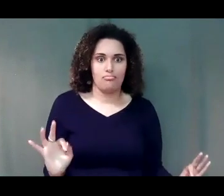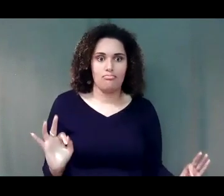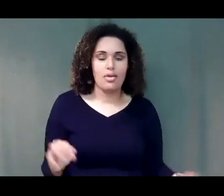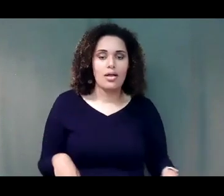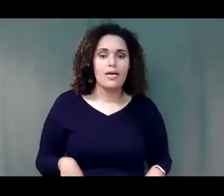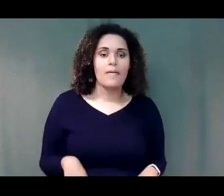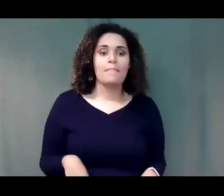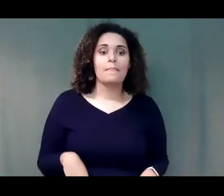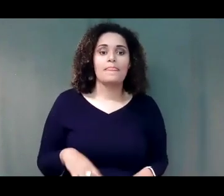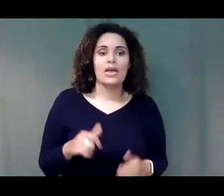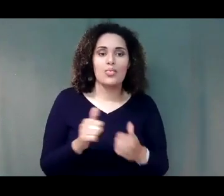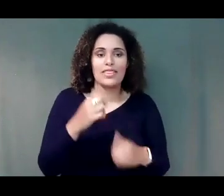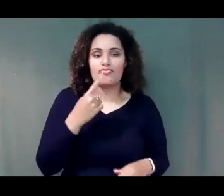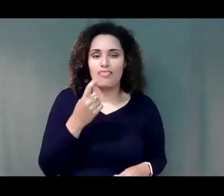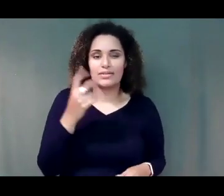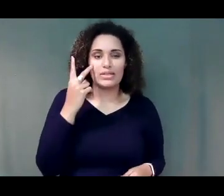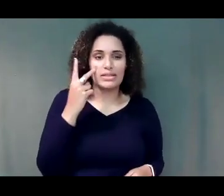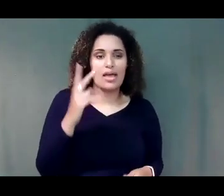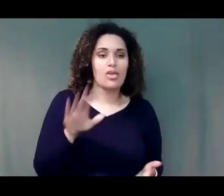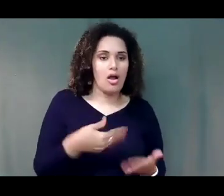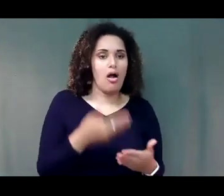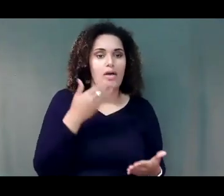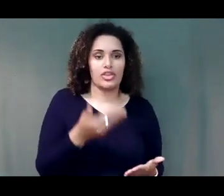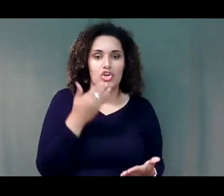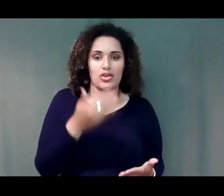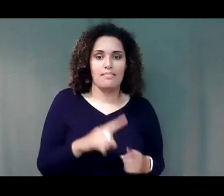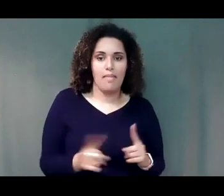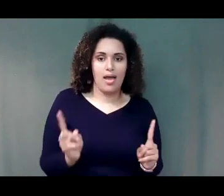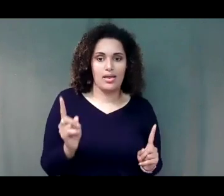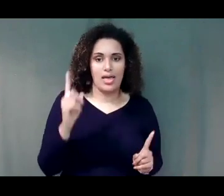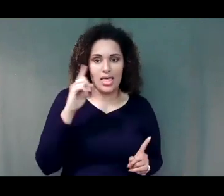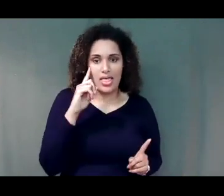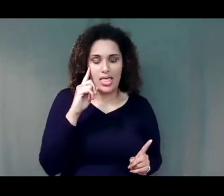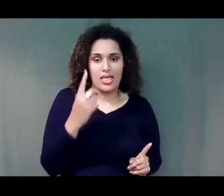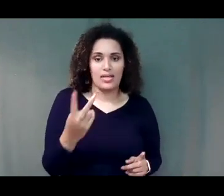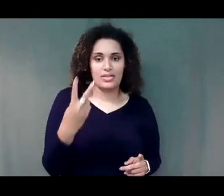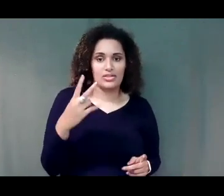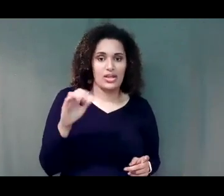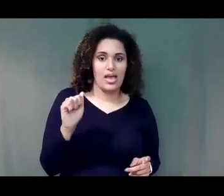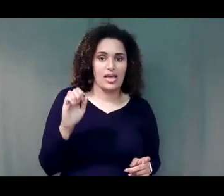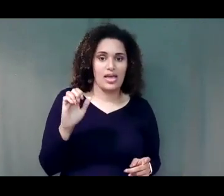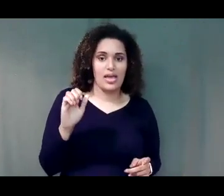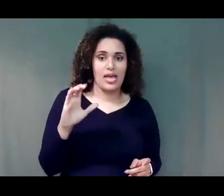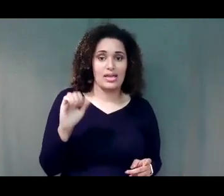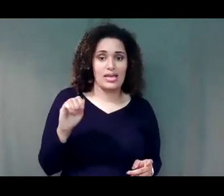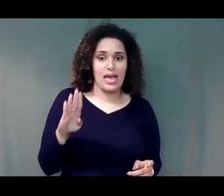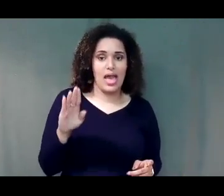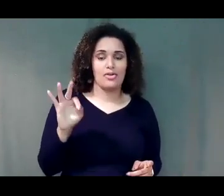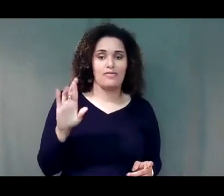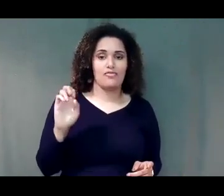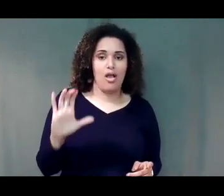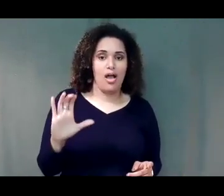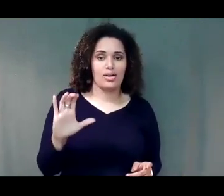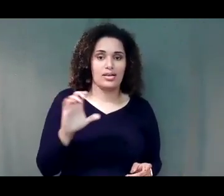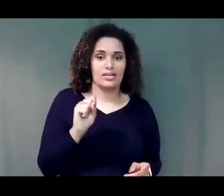I think among the reds, we'll see. They're all very, very good. Although I think that the two cabs, Franc and Sauvignon,